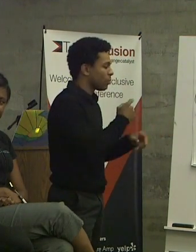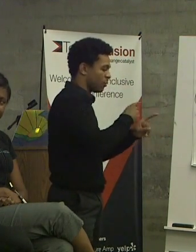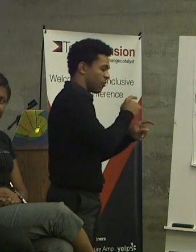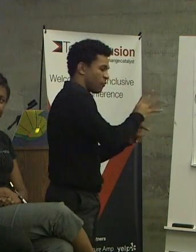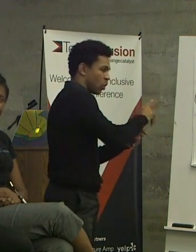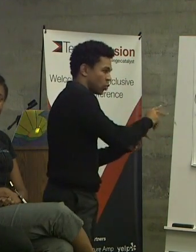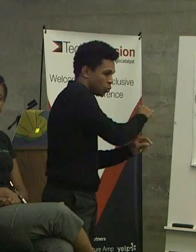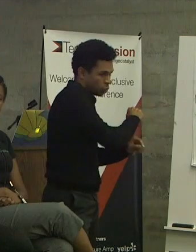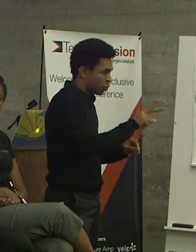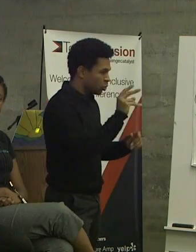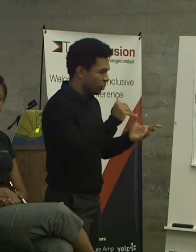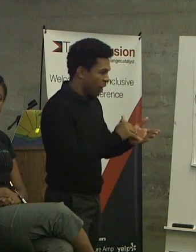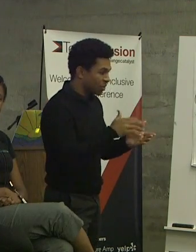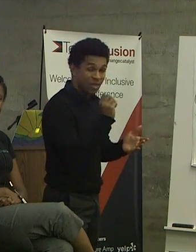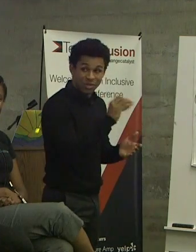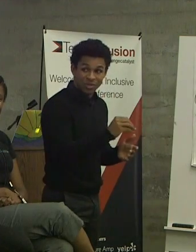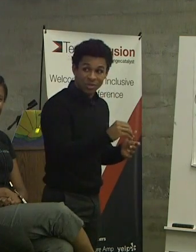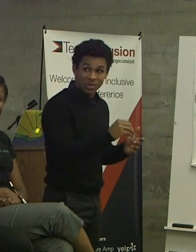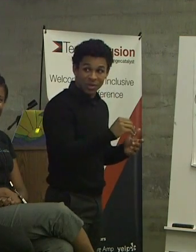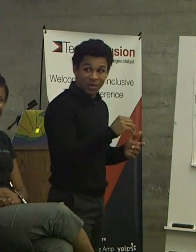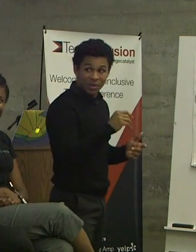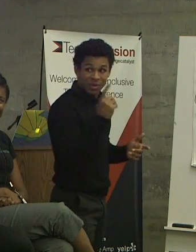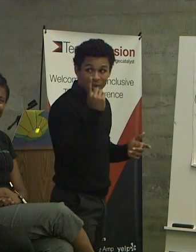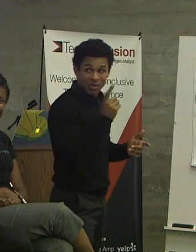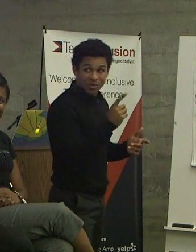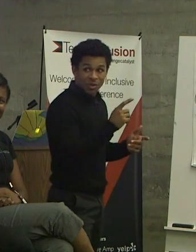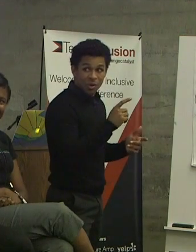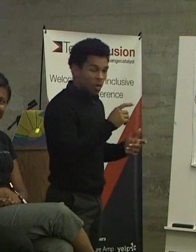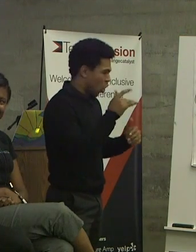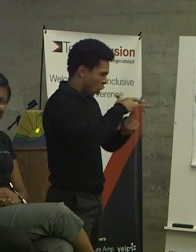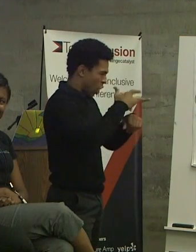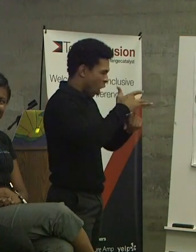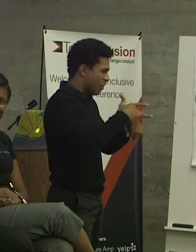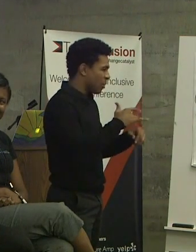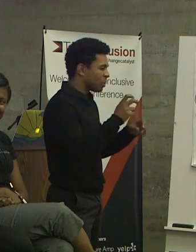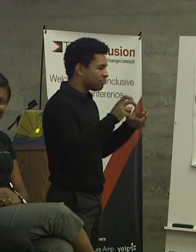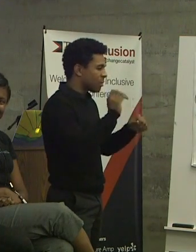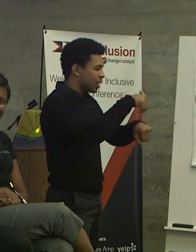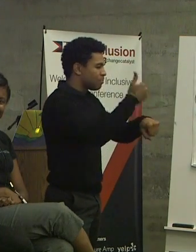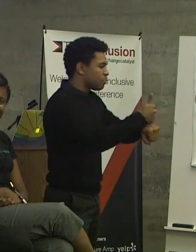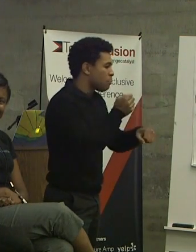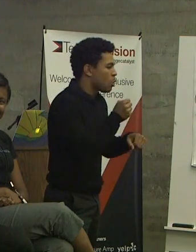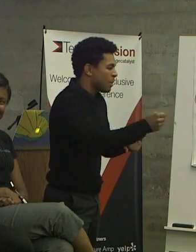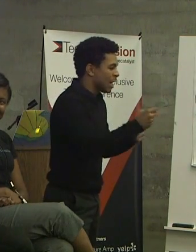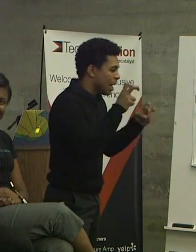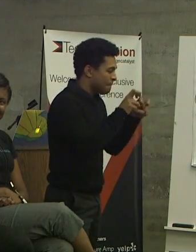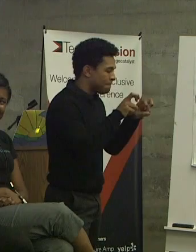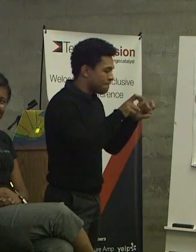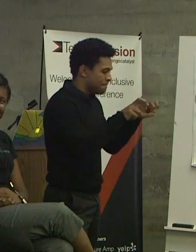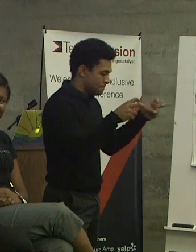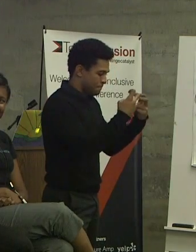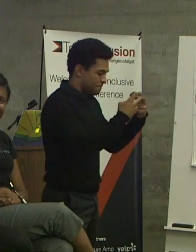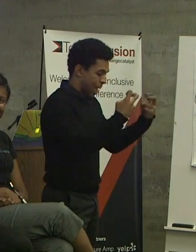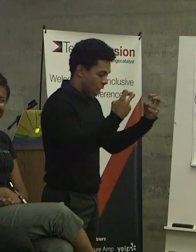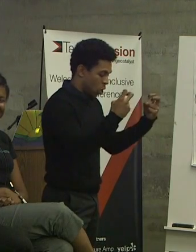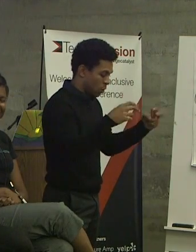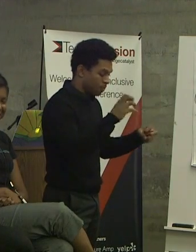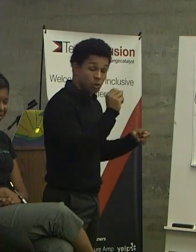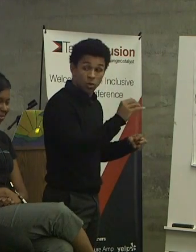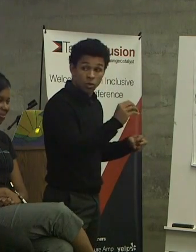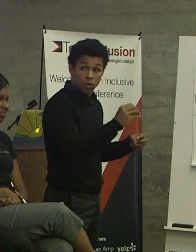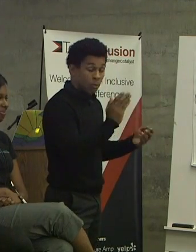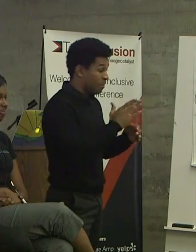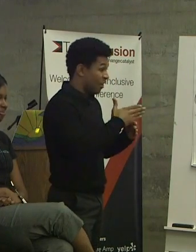early on, they would put me on a panel or an interview. So when I checked my applicant tracking system, I had interviewed